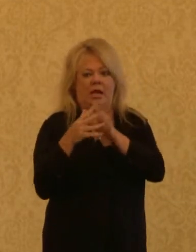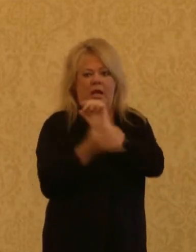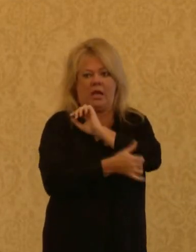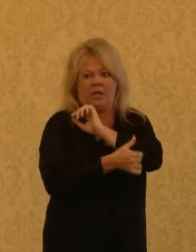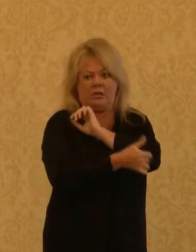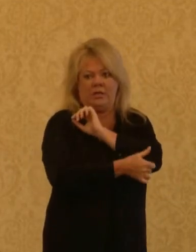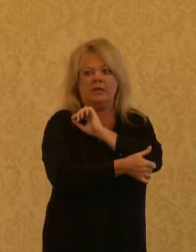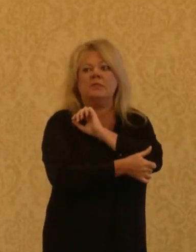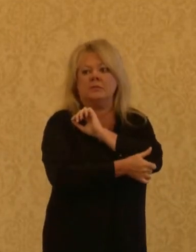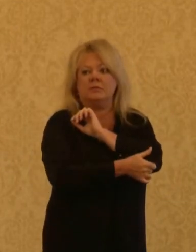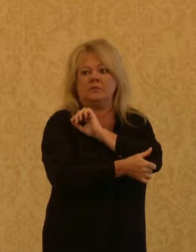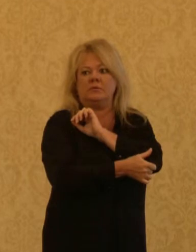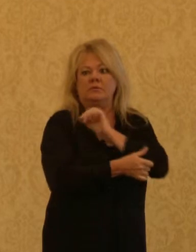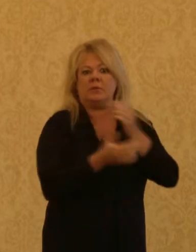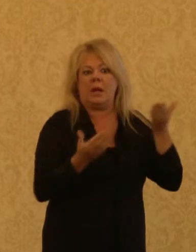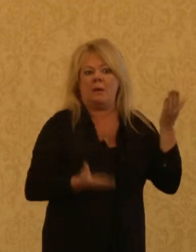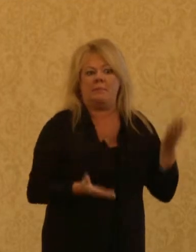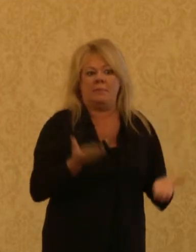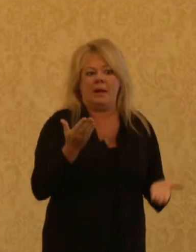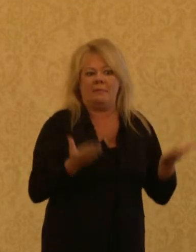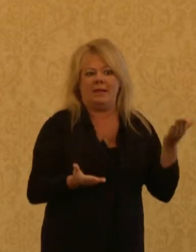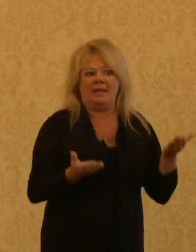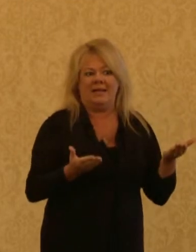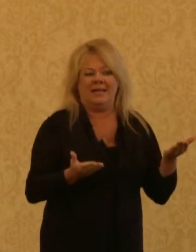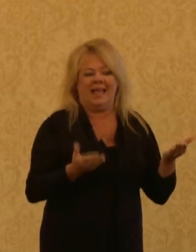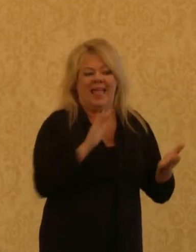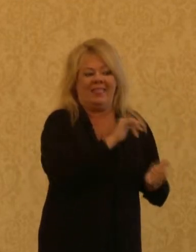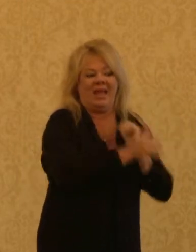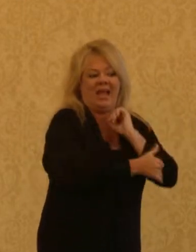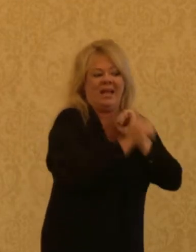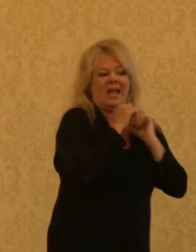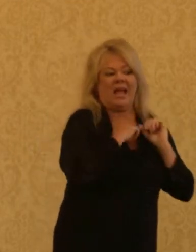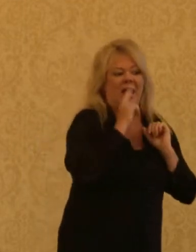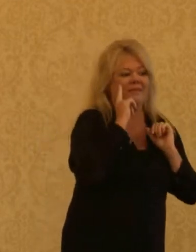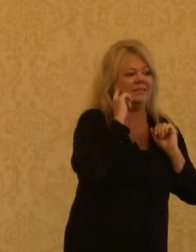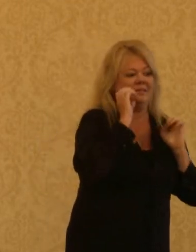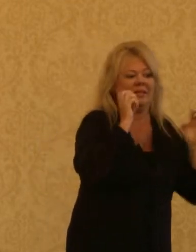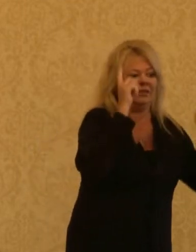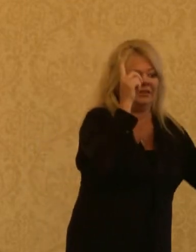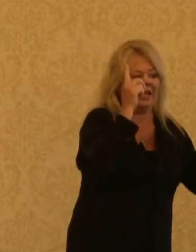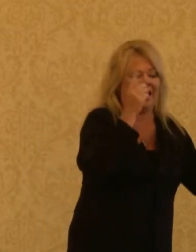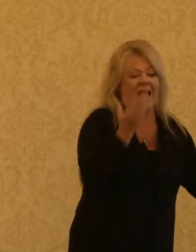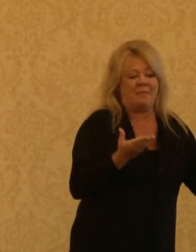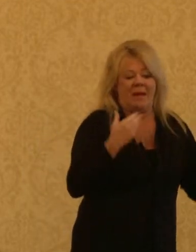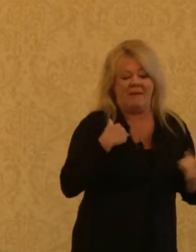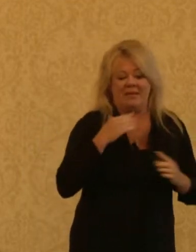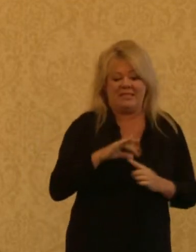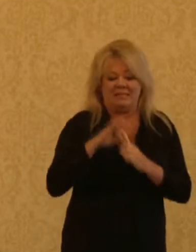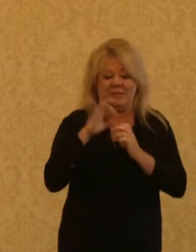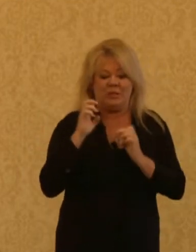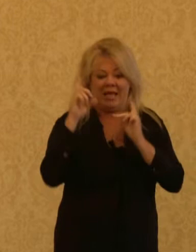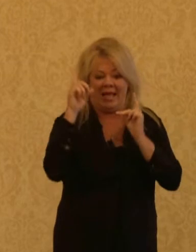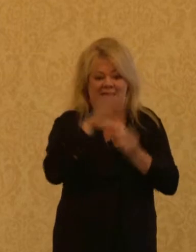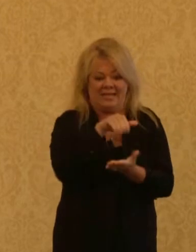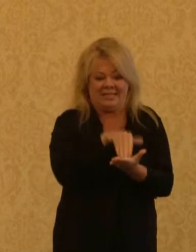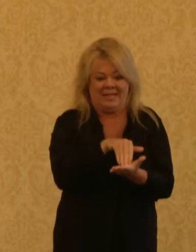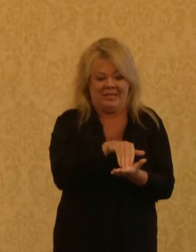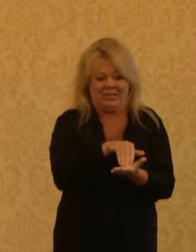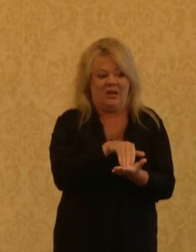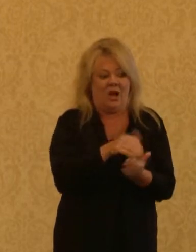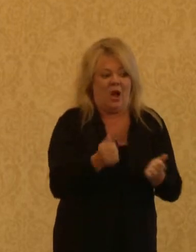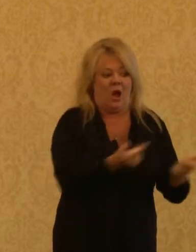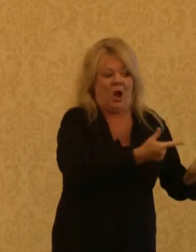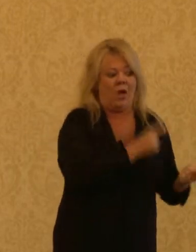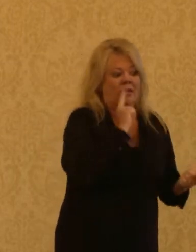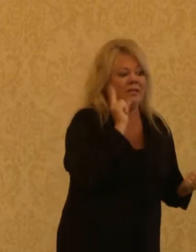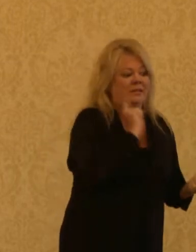there may not be deaf education. They may have special education centers where all